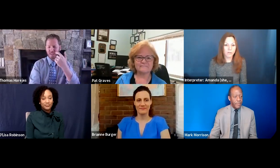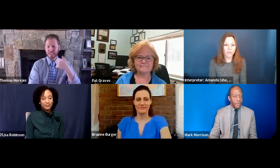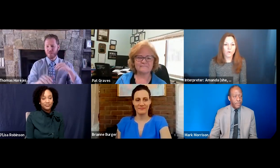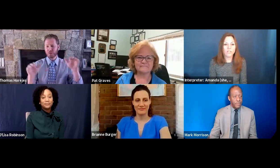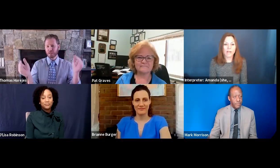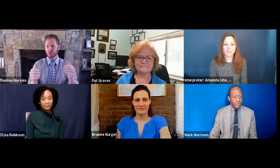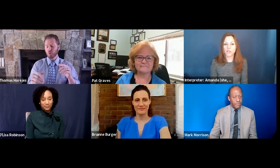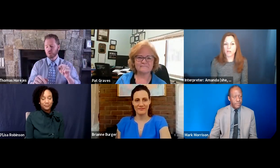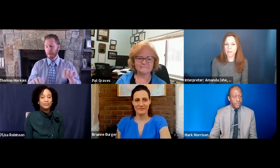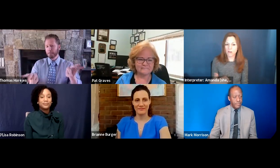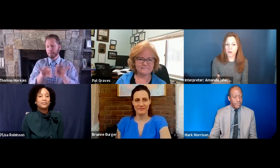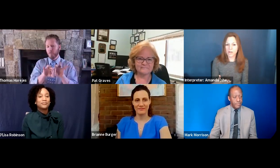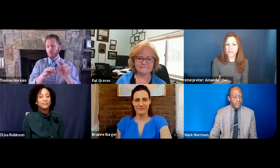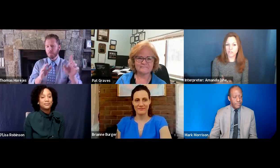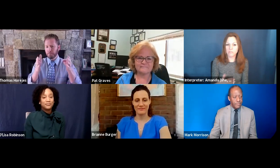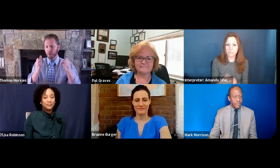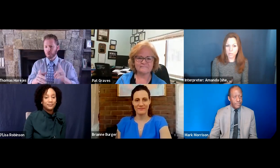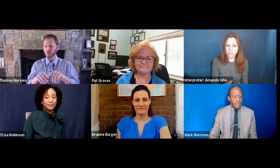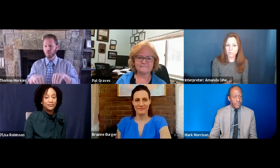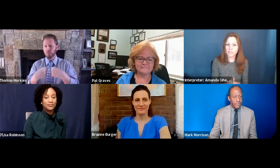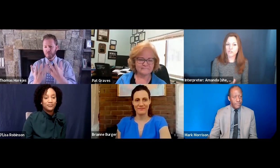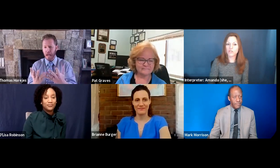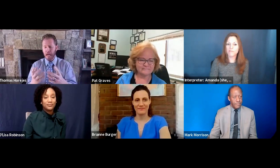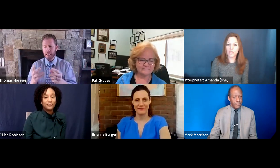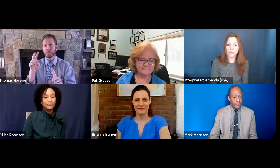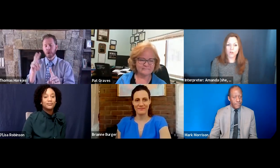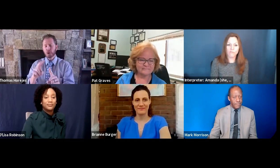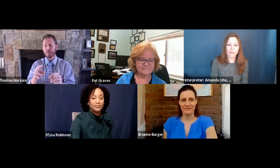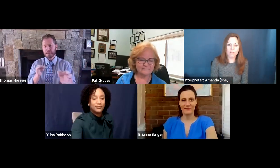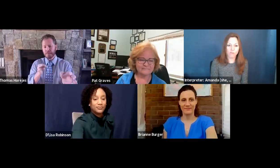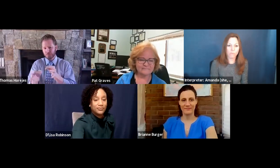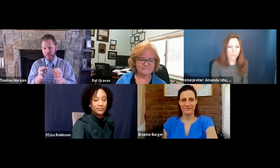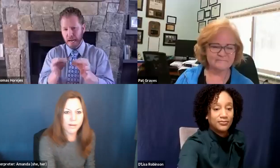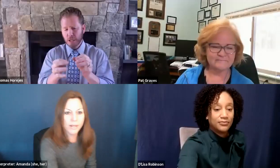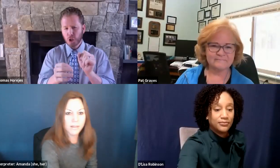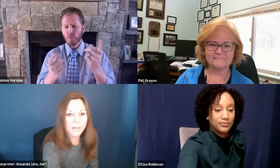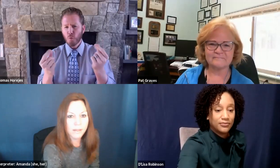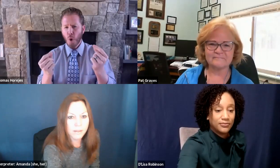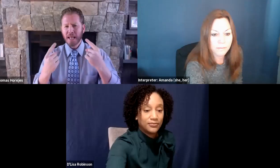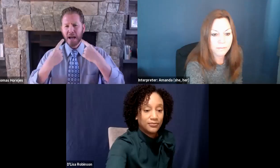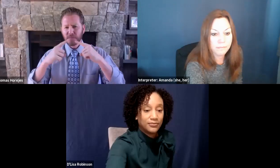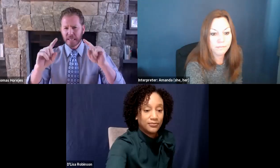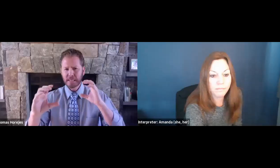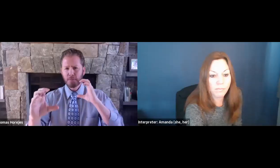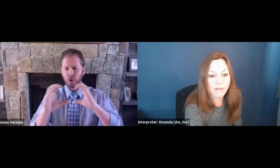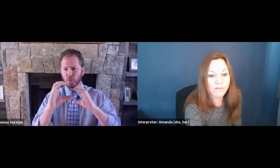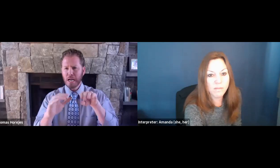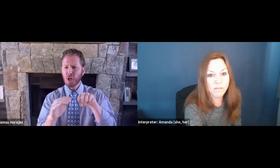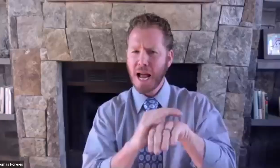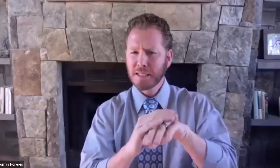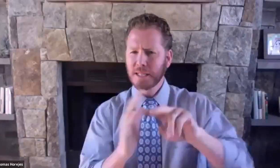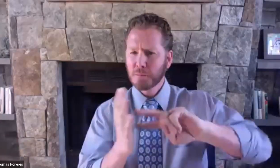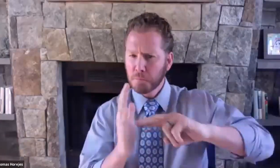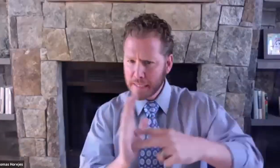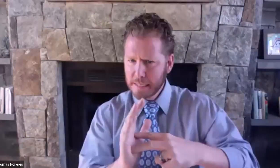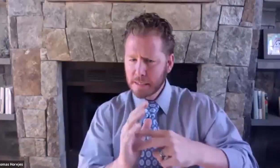I'm going to ask you to come back on in just a moment, so please turn your videos off now for a moment. Like some